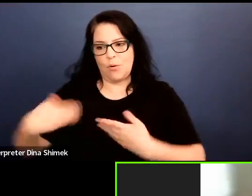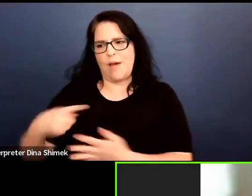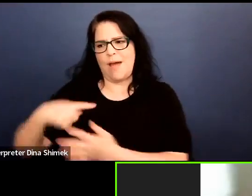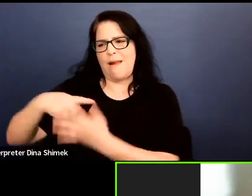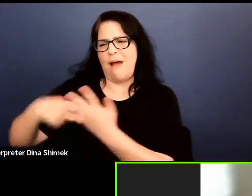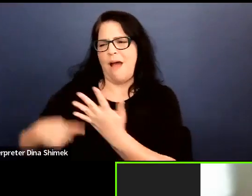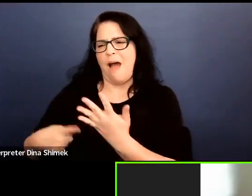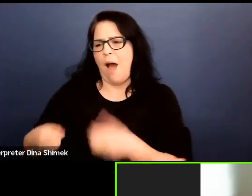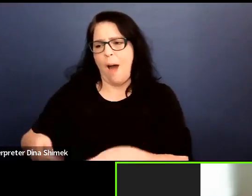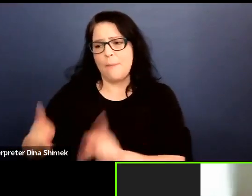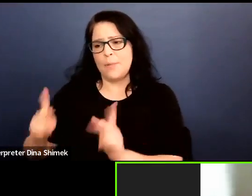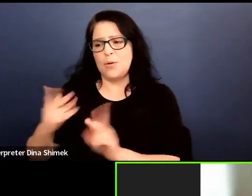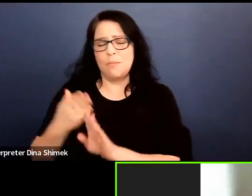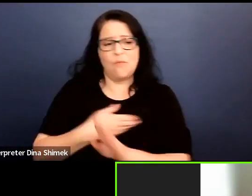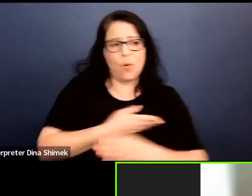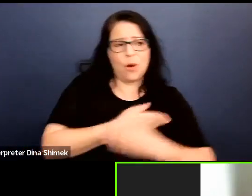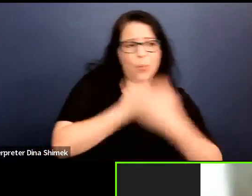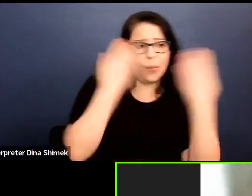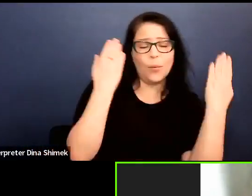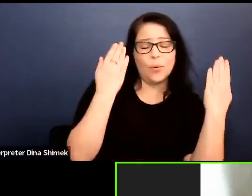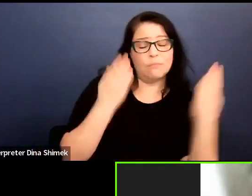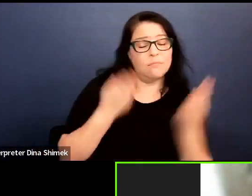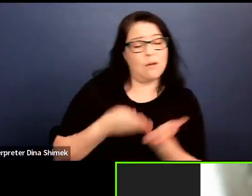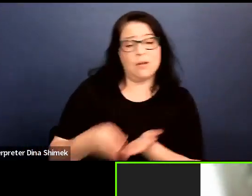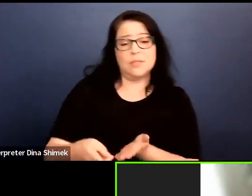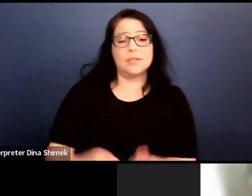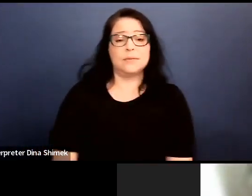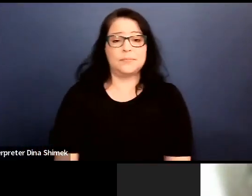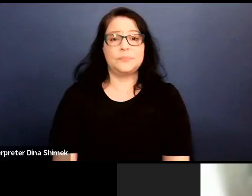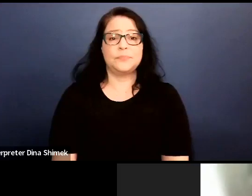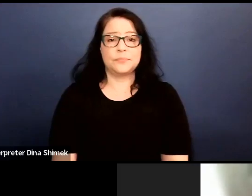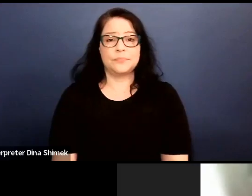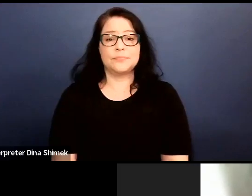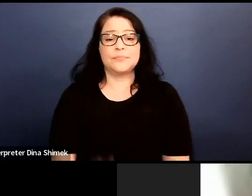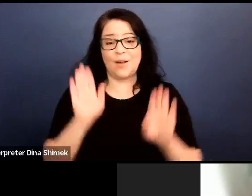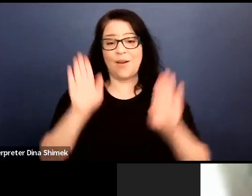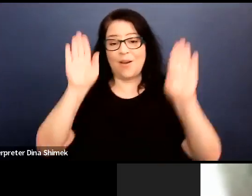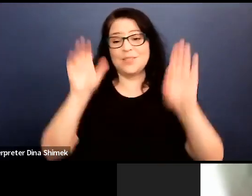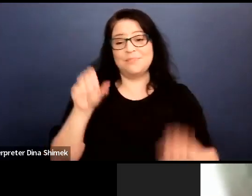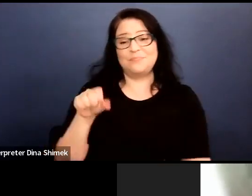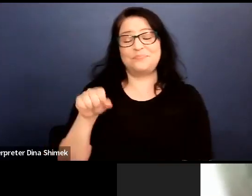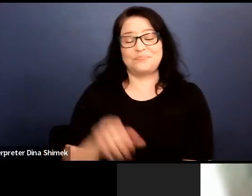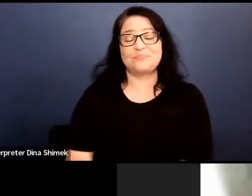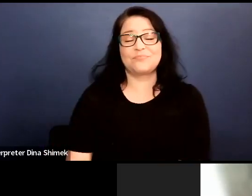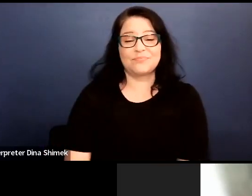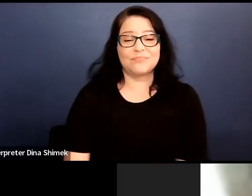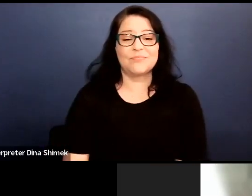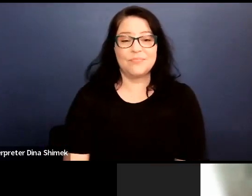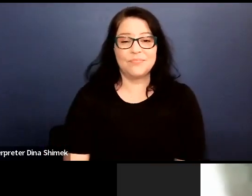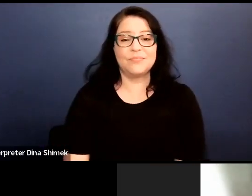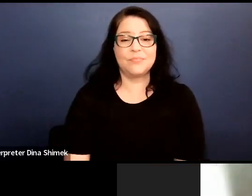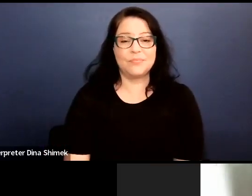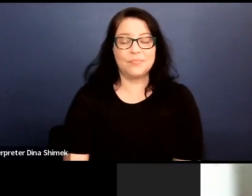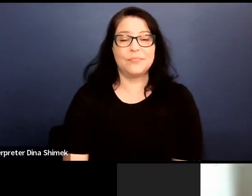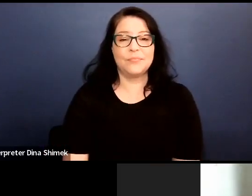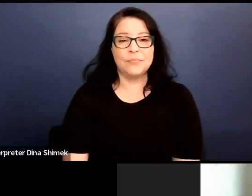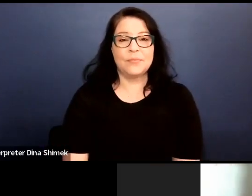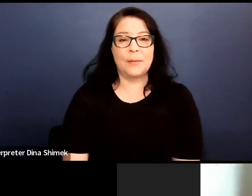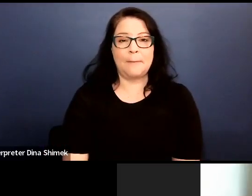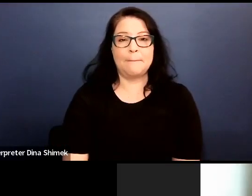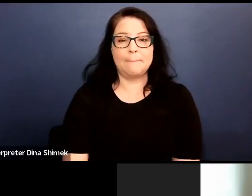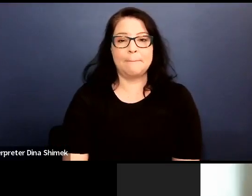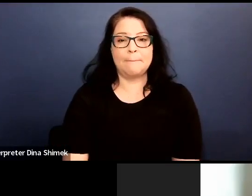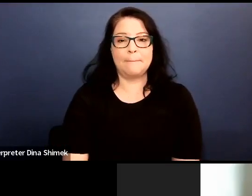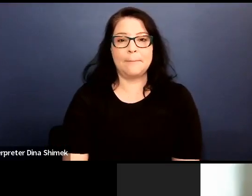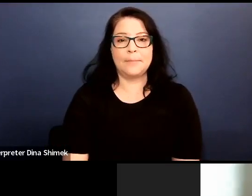have before ABLE, honestly. that's awesome. Yeah, I mean, to know that where this